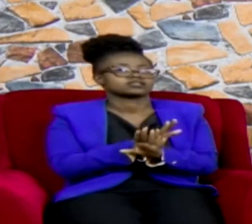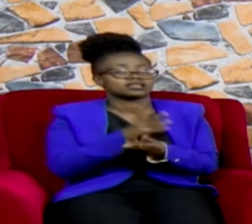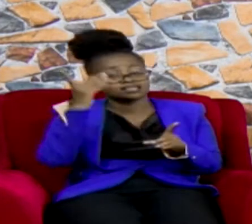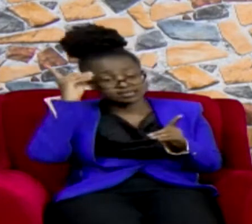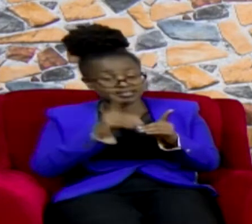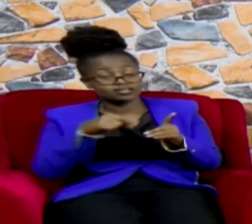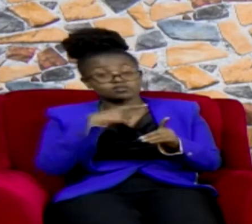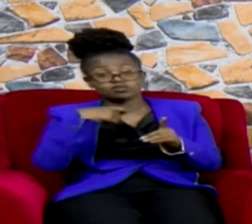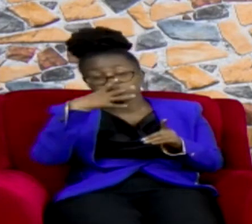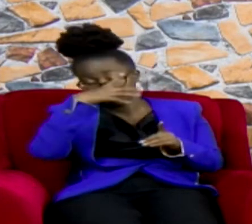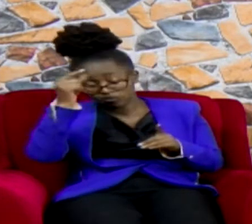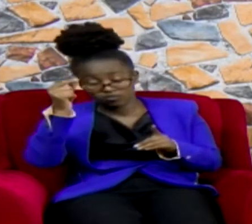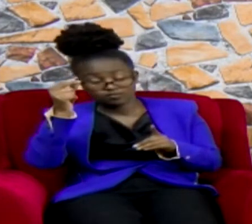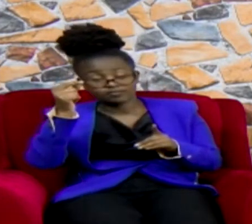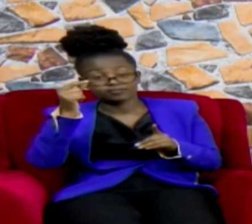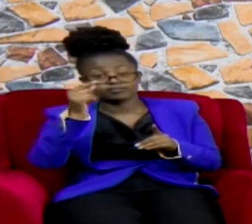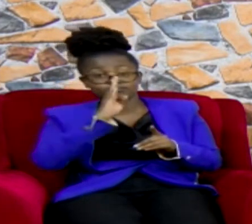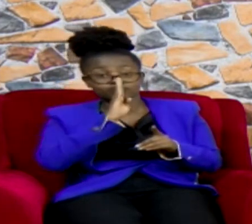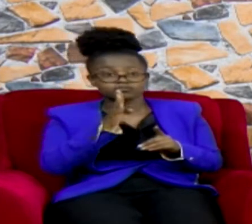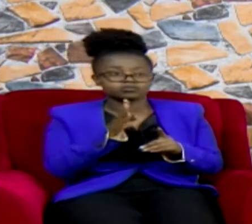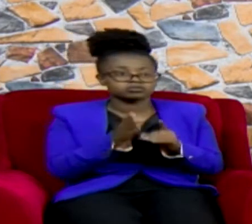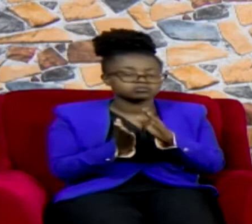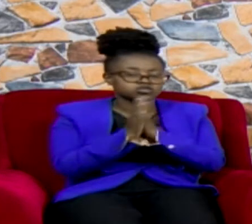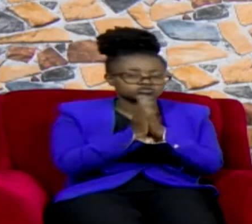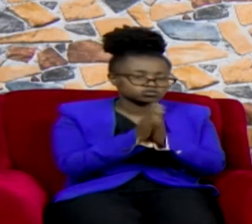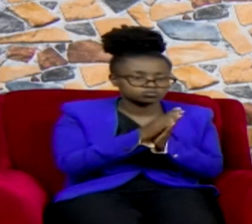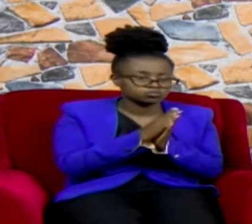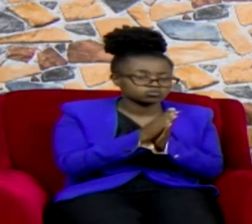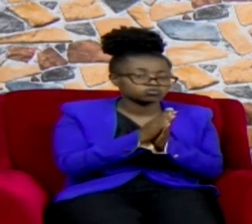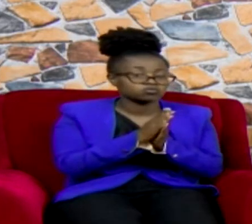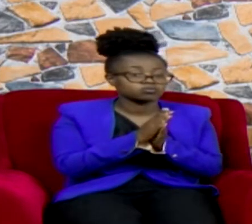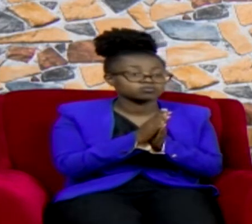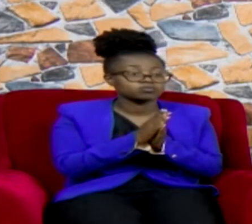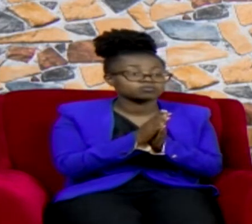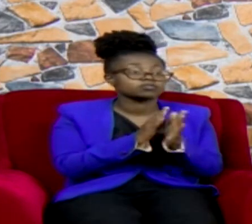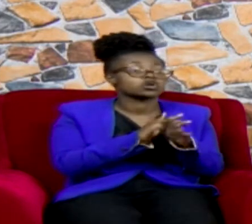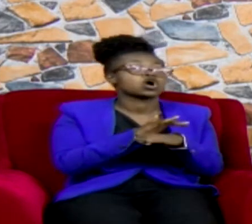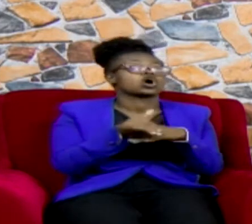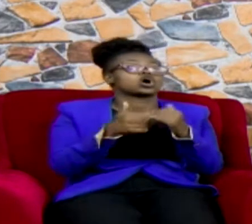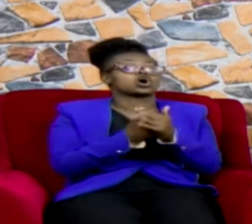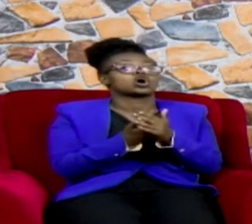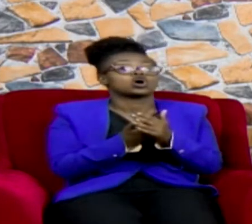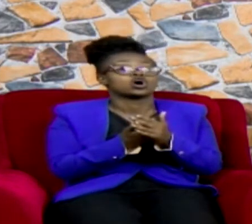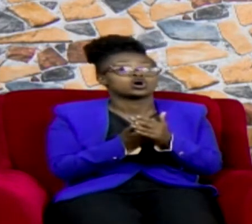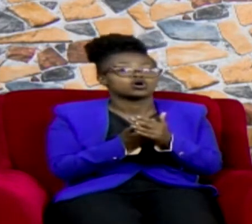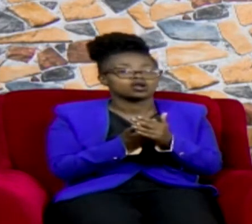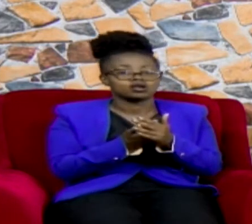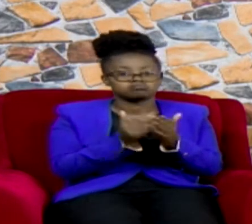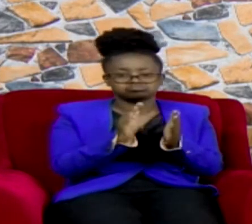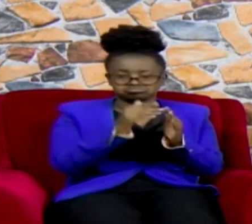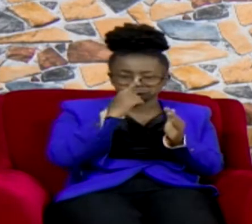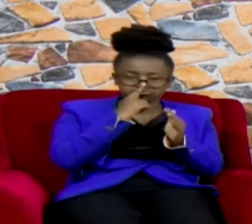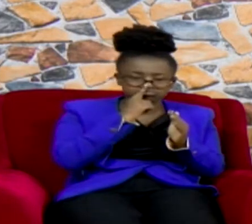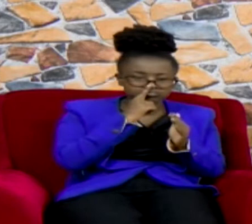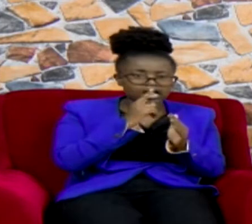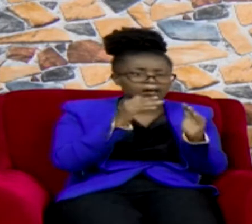we are going to be in the side of storybooks. The parent, like the house, apparently it's a wall, endless of books. So is that